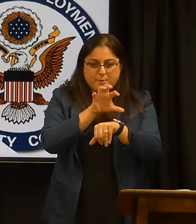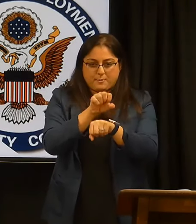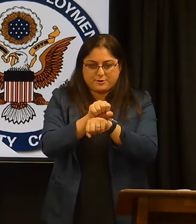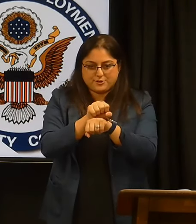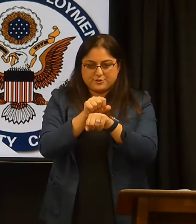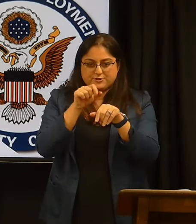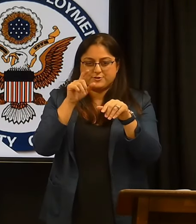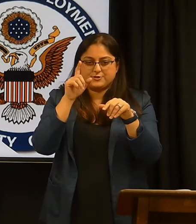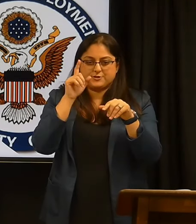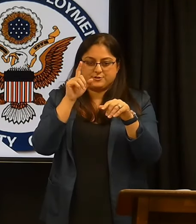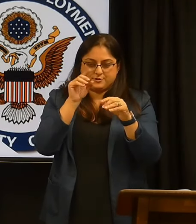you make an appointment,